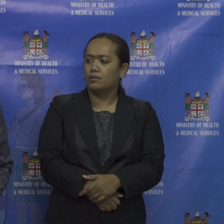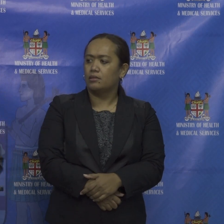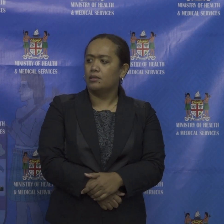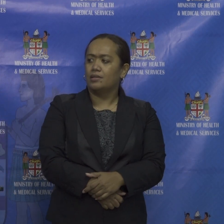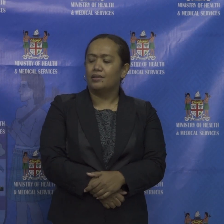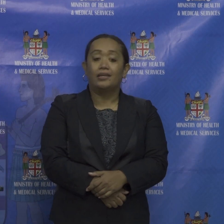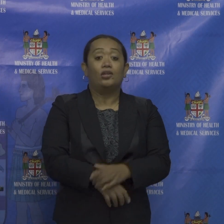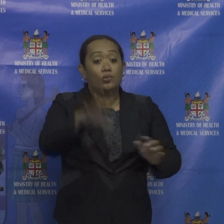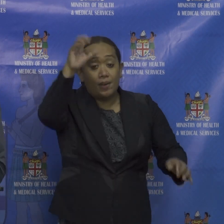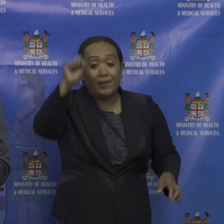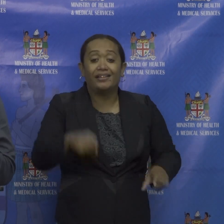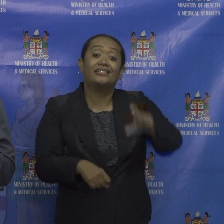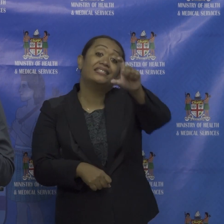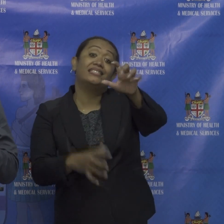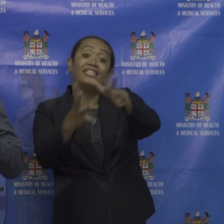CWM is